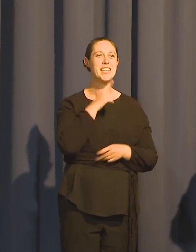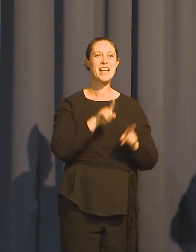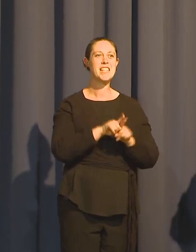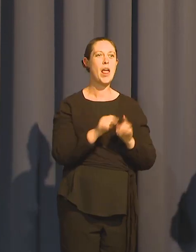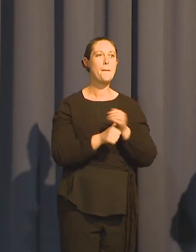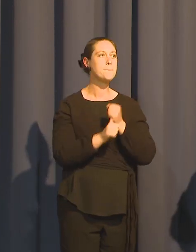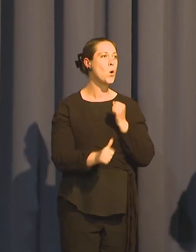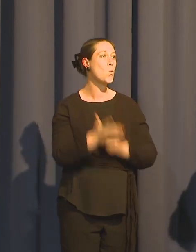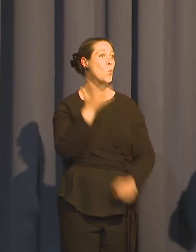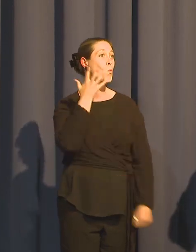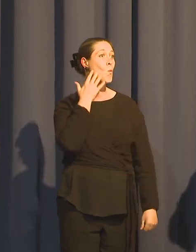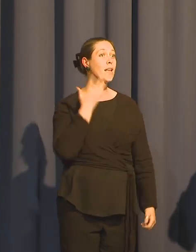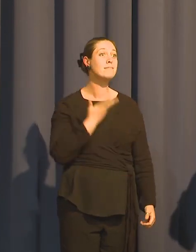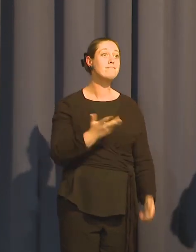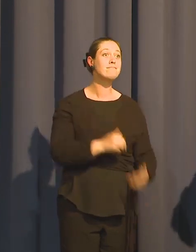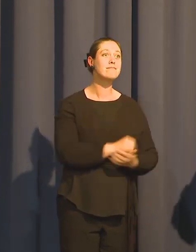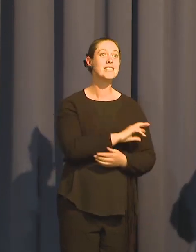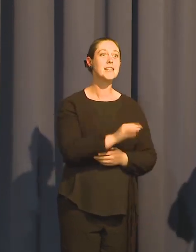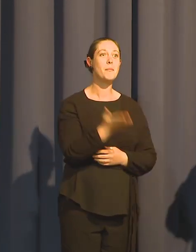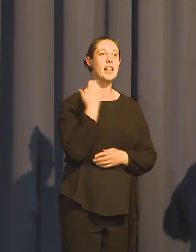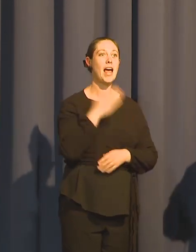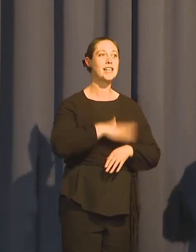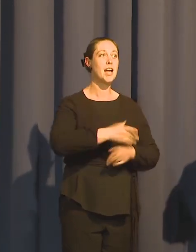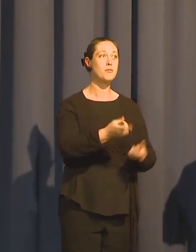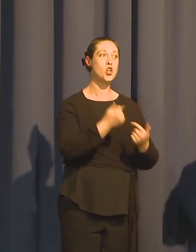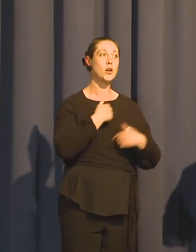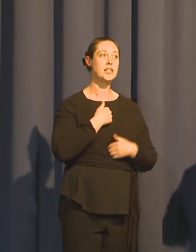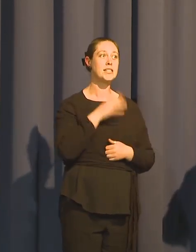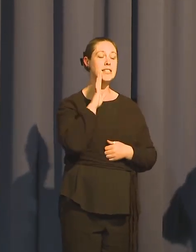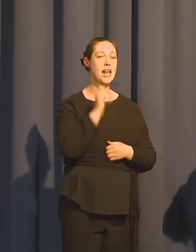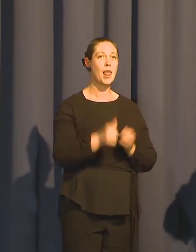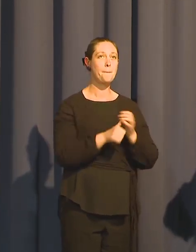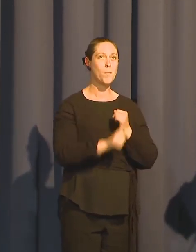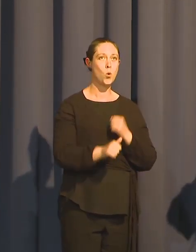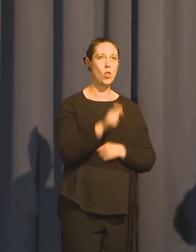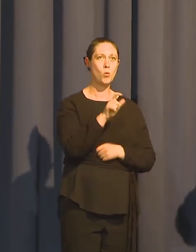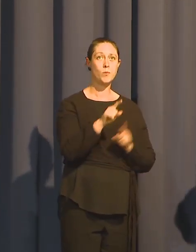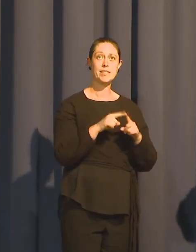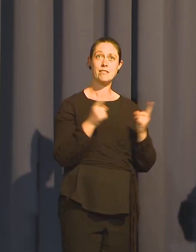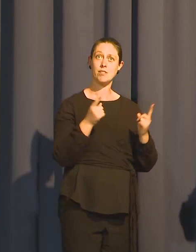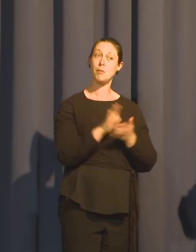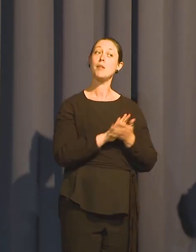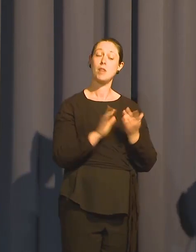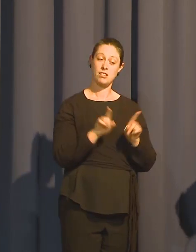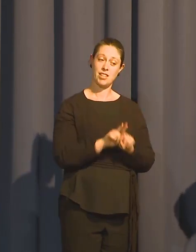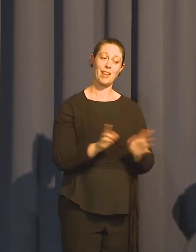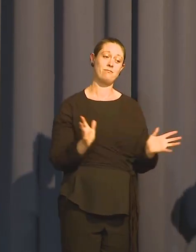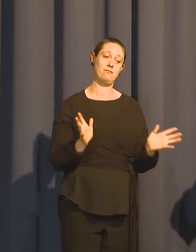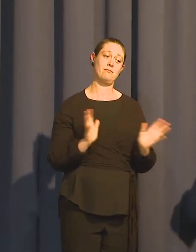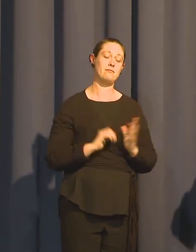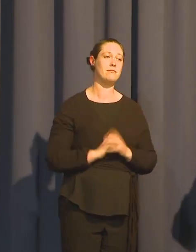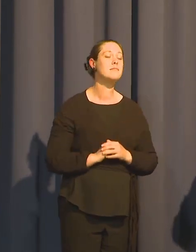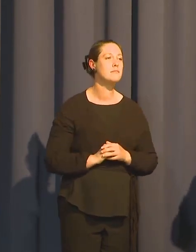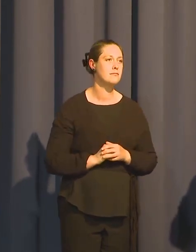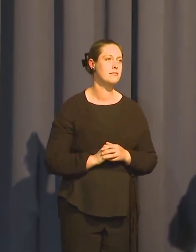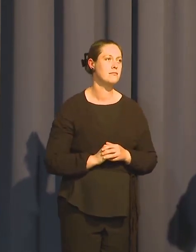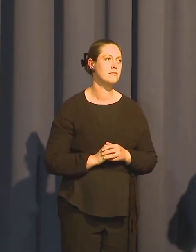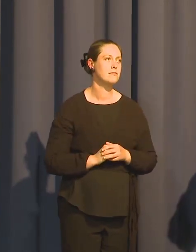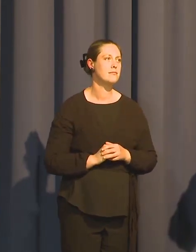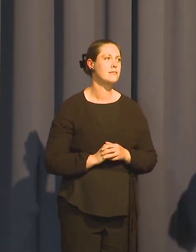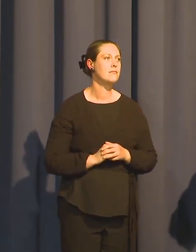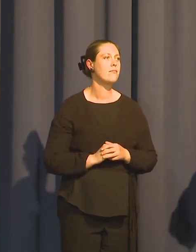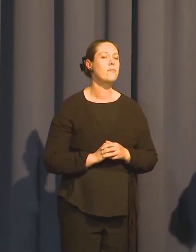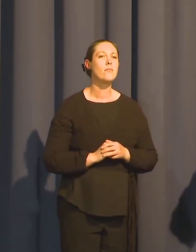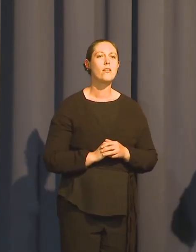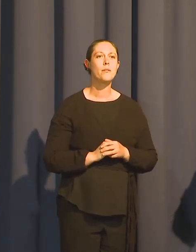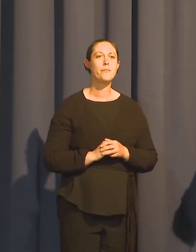poo? As someone remarked last time, although he used a slightly different word, but it did mean the same thing. Our speakers this